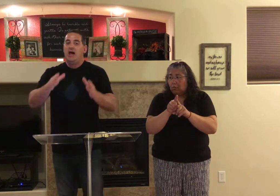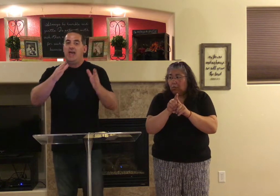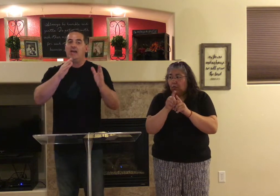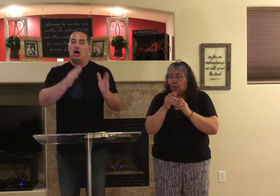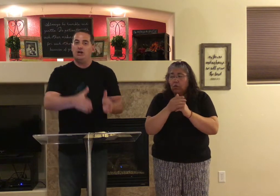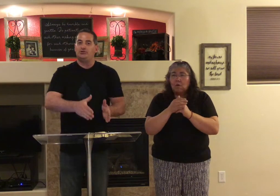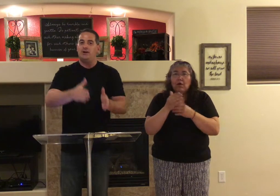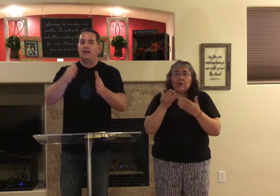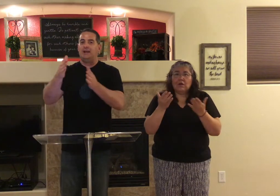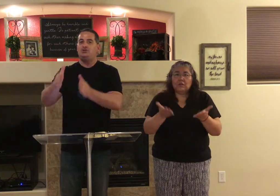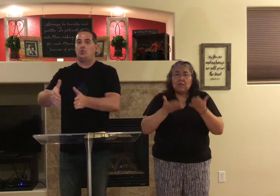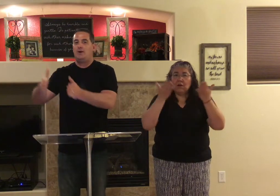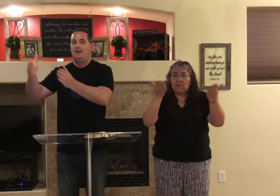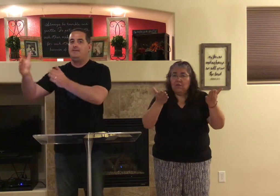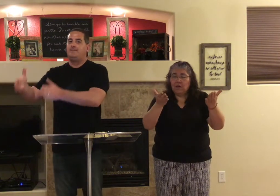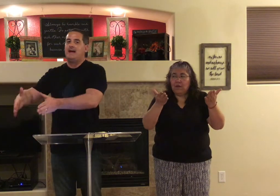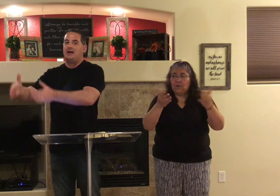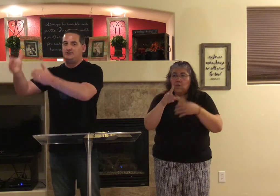this,